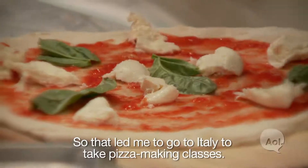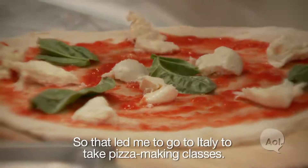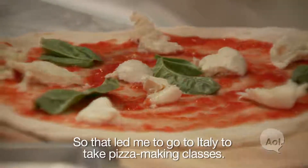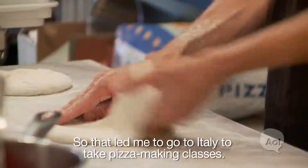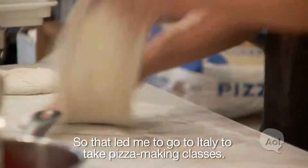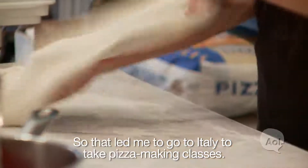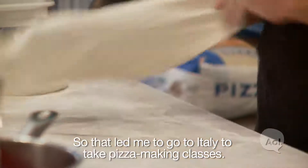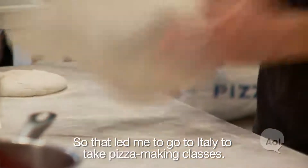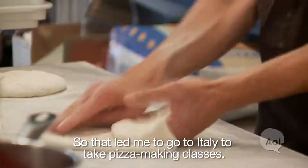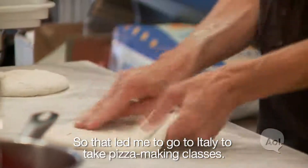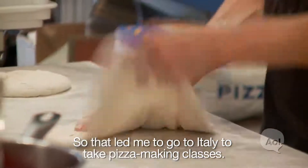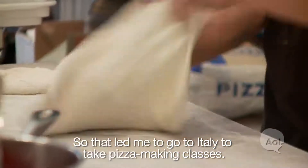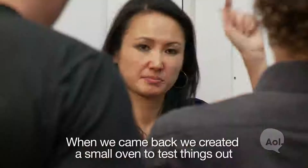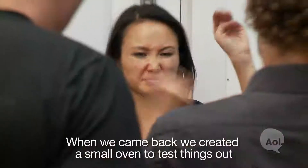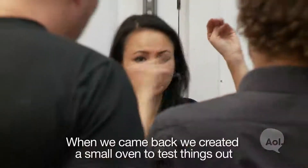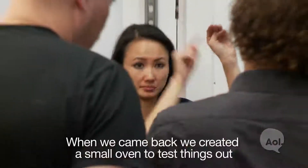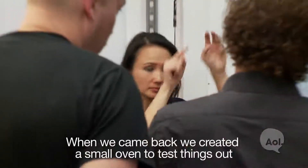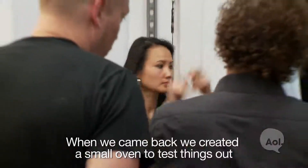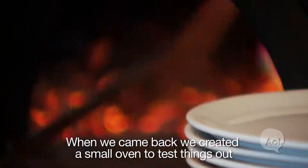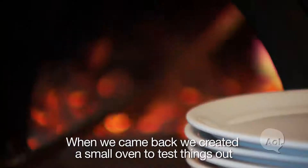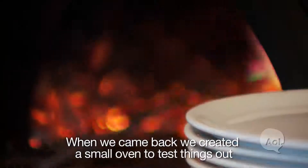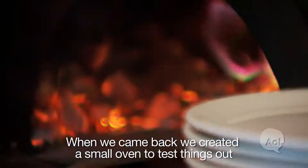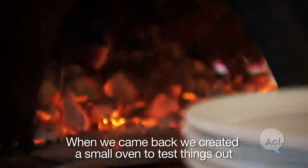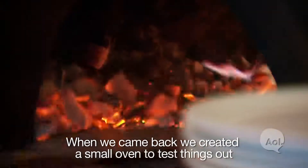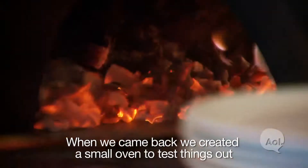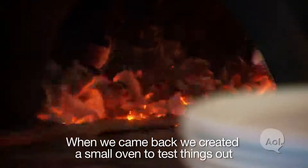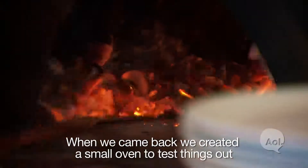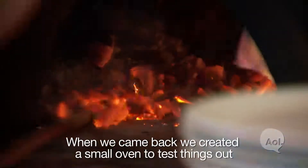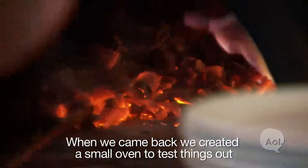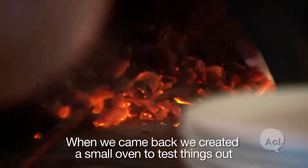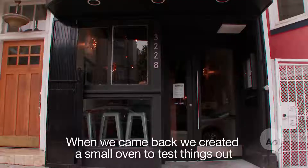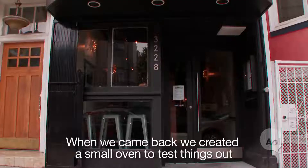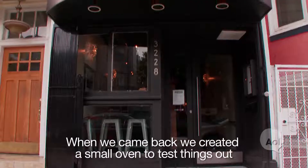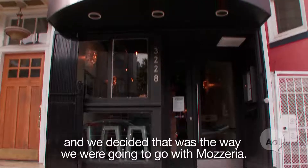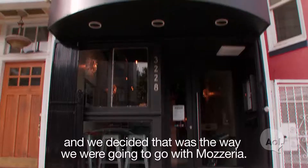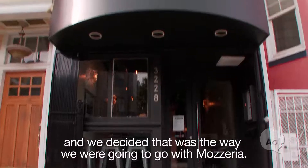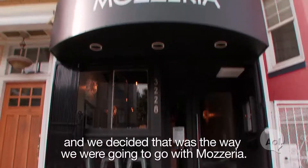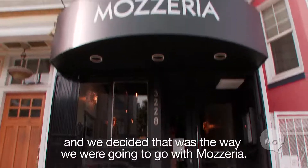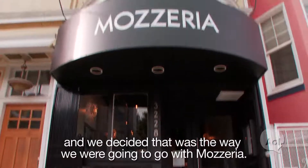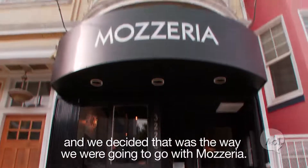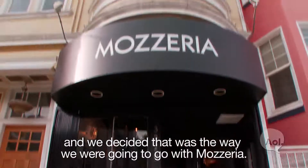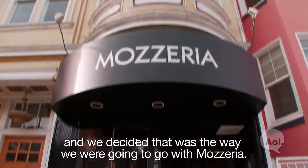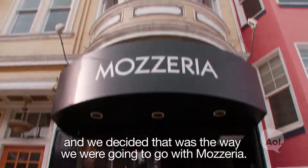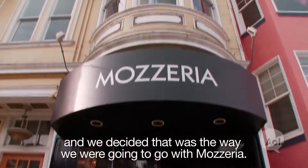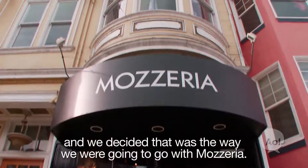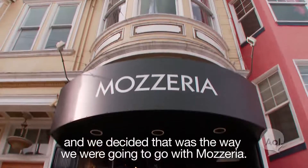Italy to take pizza-making classes. When we came back, we created a small oven to test things out, and we decided that was the way we were going to go